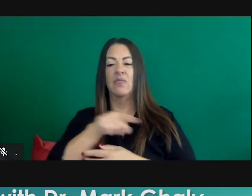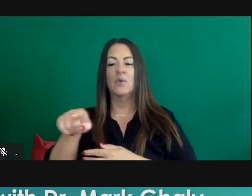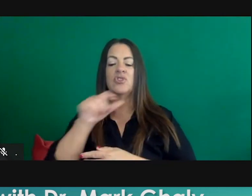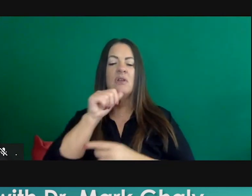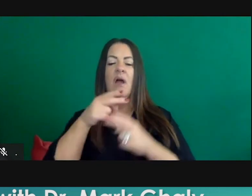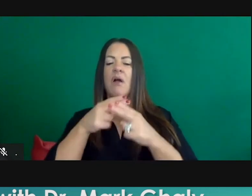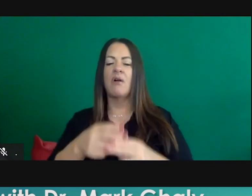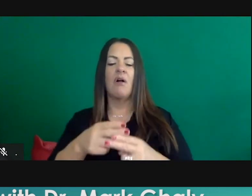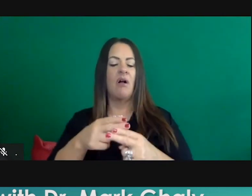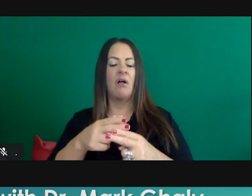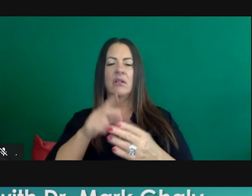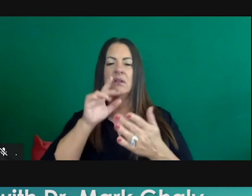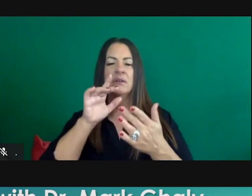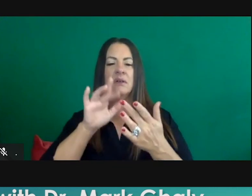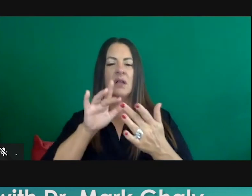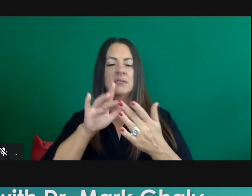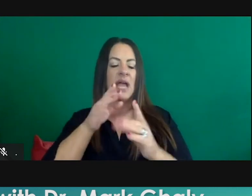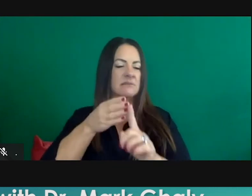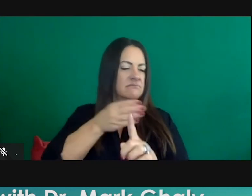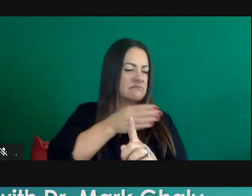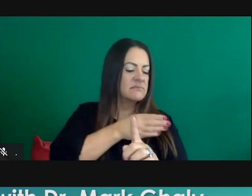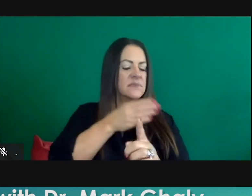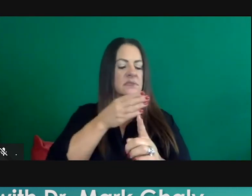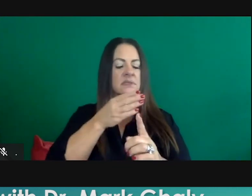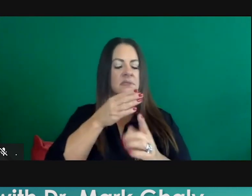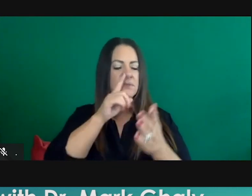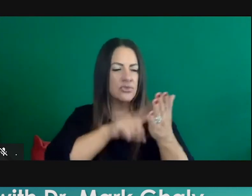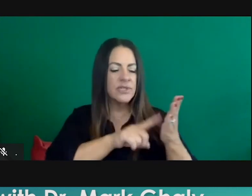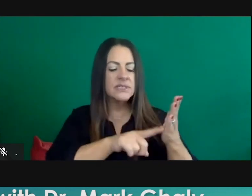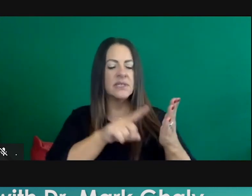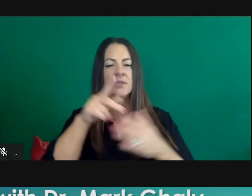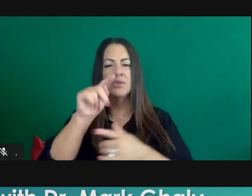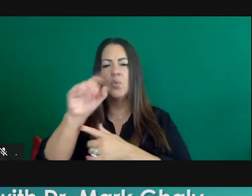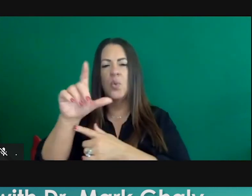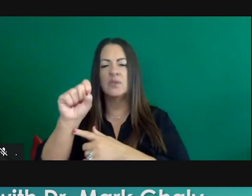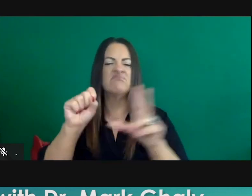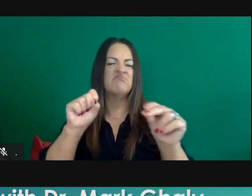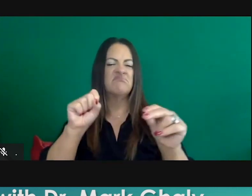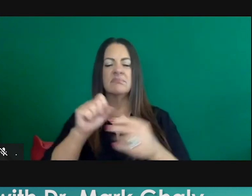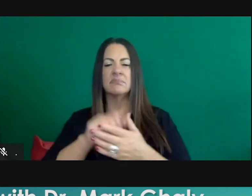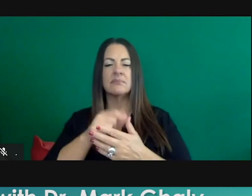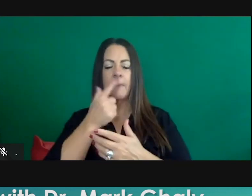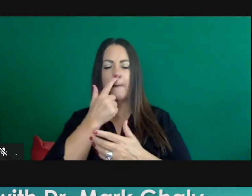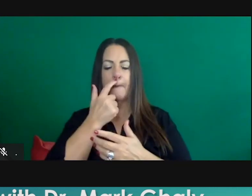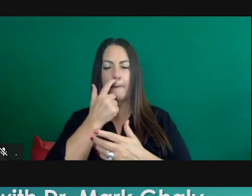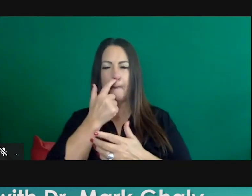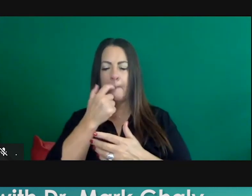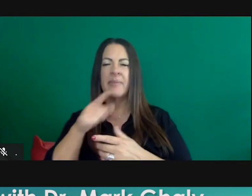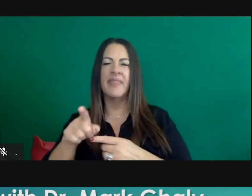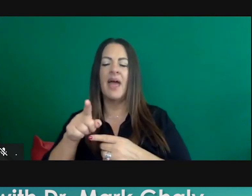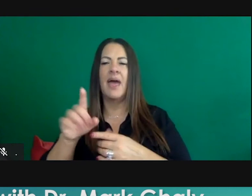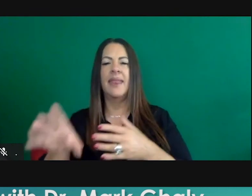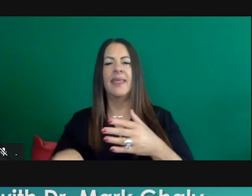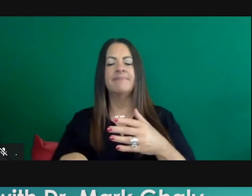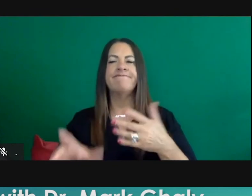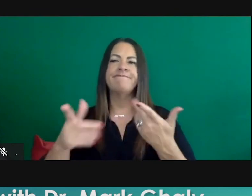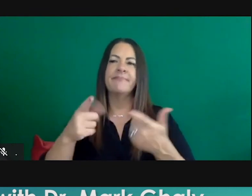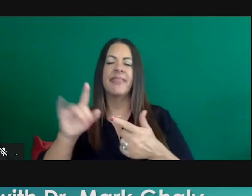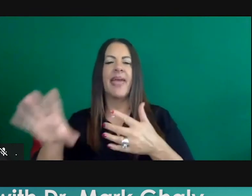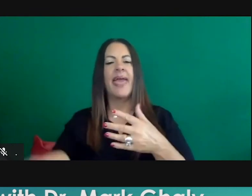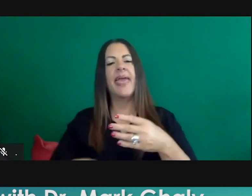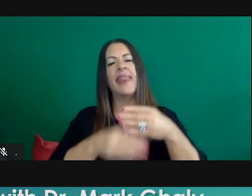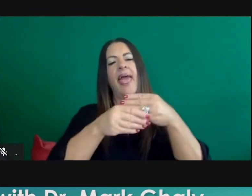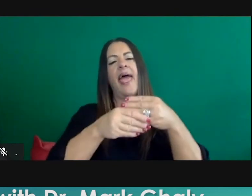tools necessarily, although many see these as complementary measures. We think that some of